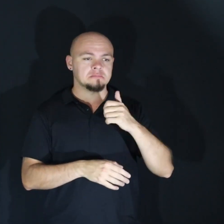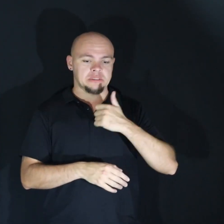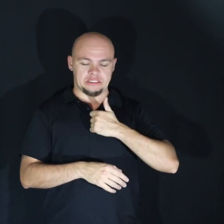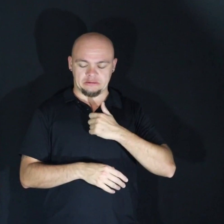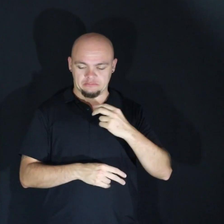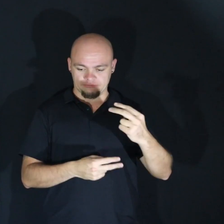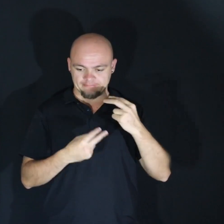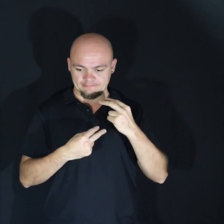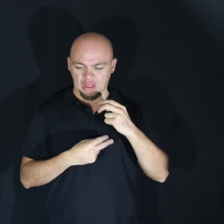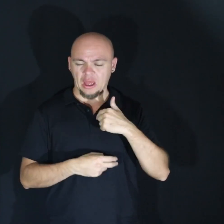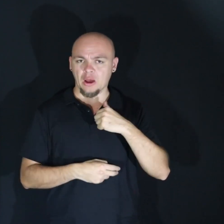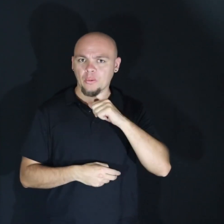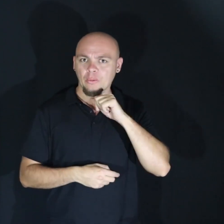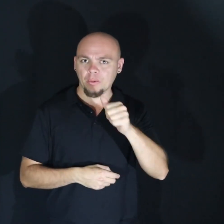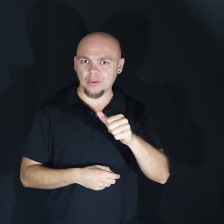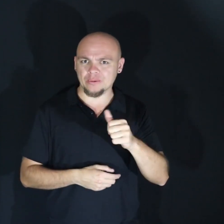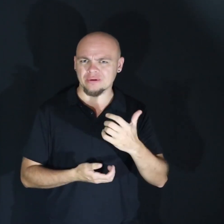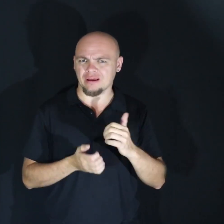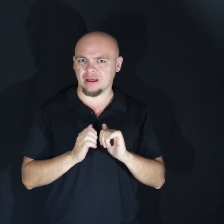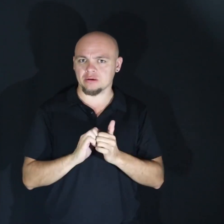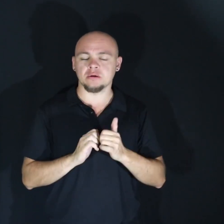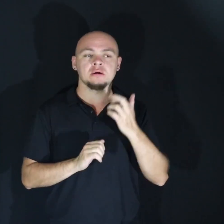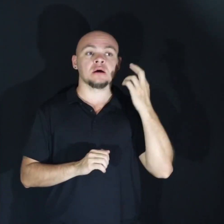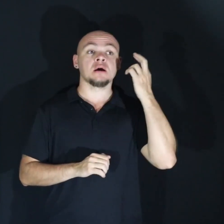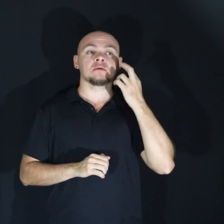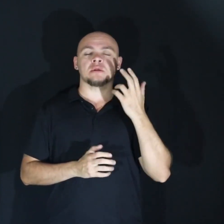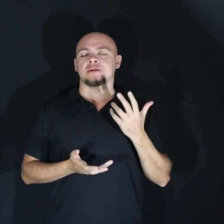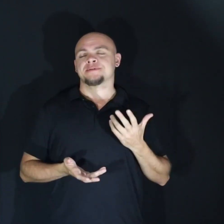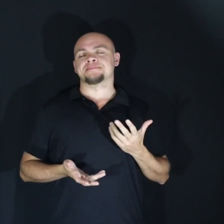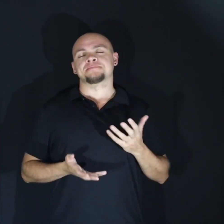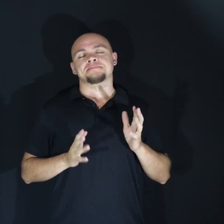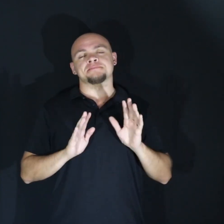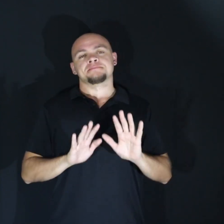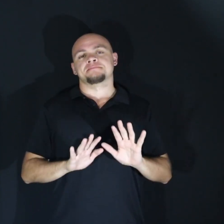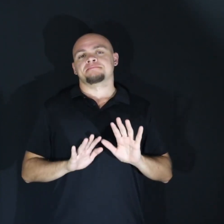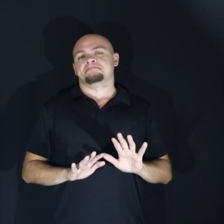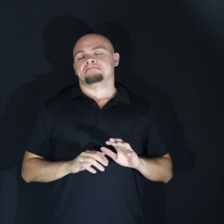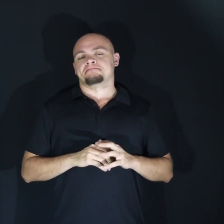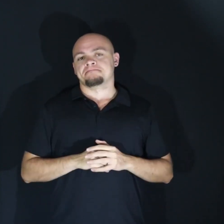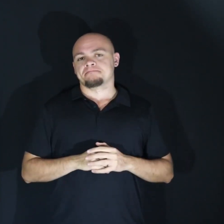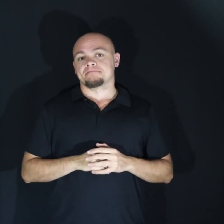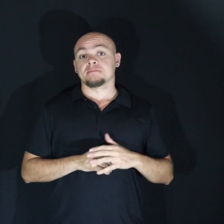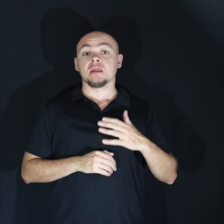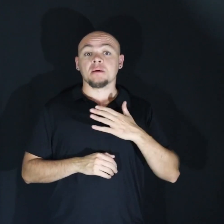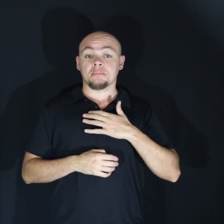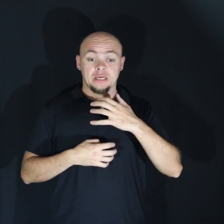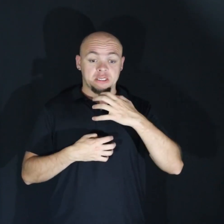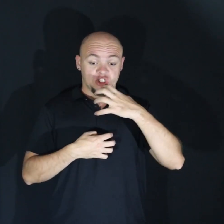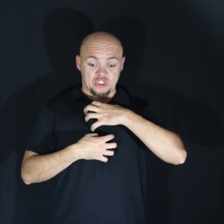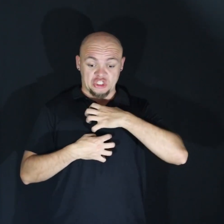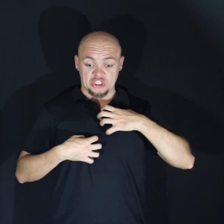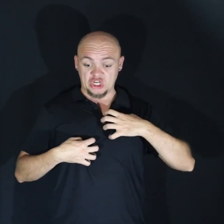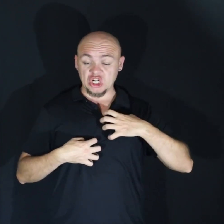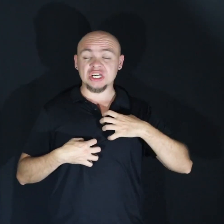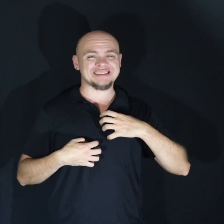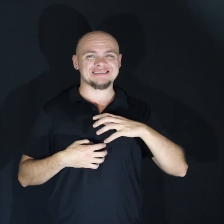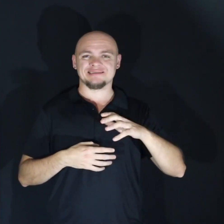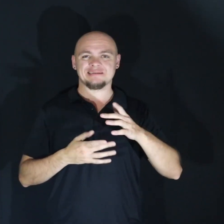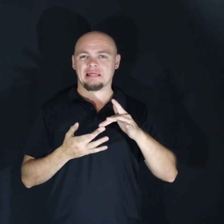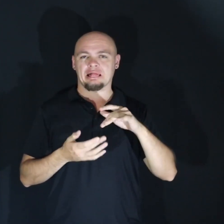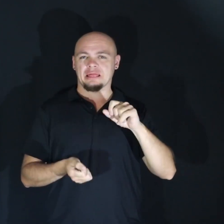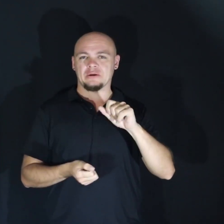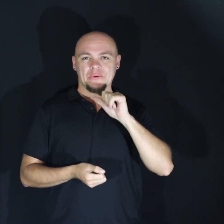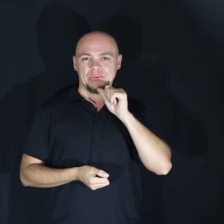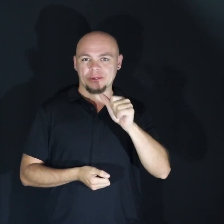myself? It was then that I realized that my scars weren't going anywhere, meaning